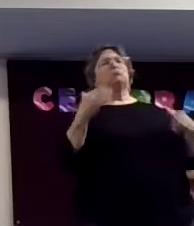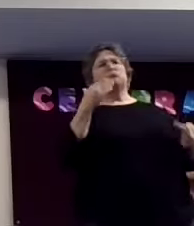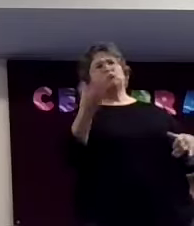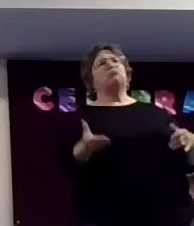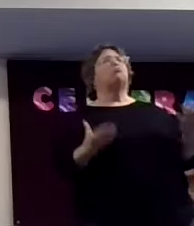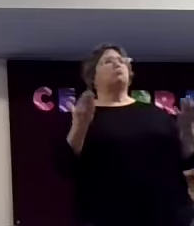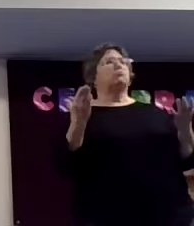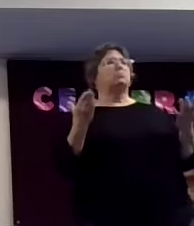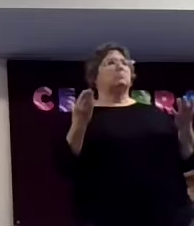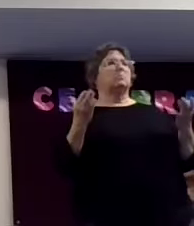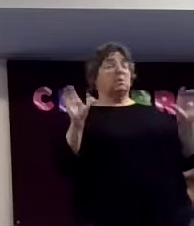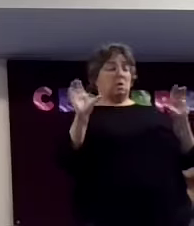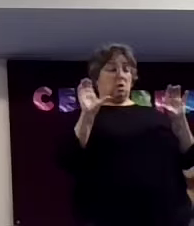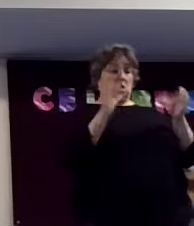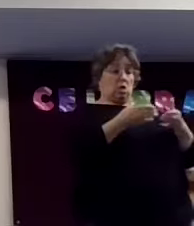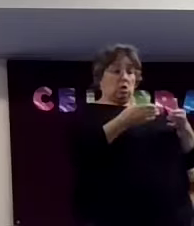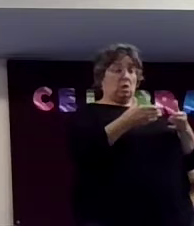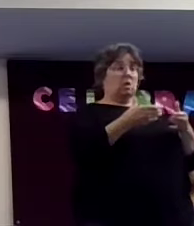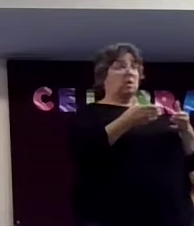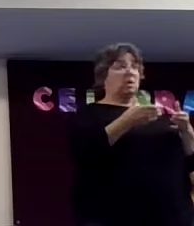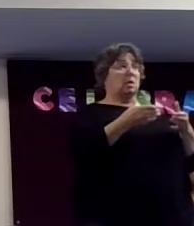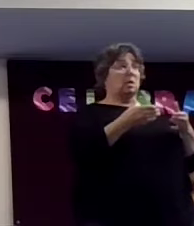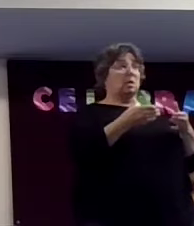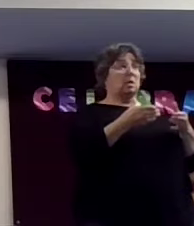good. But I think there's it and keep it